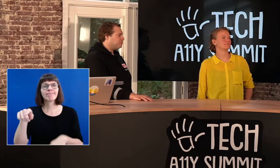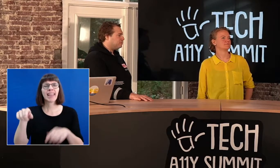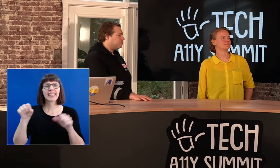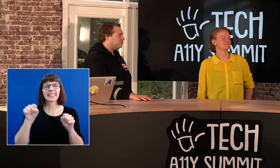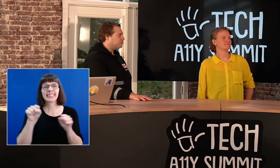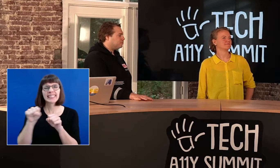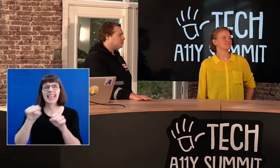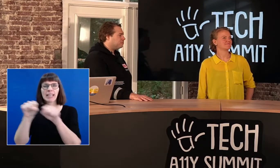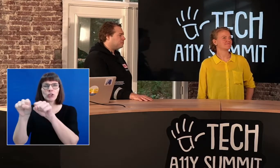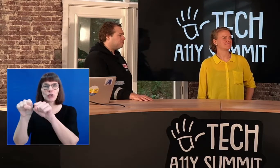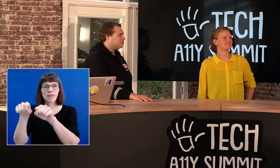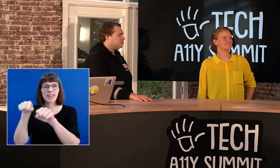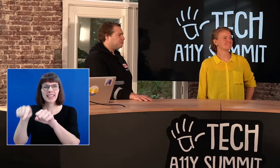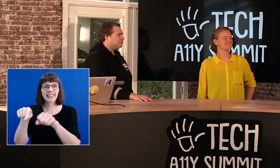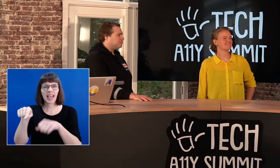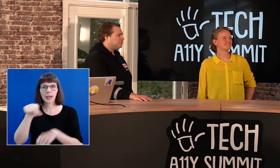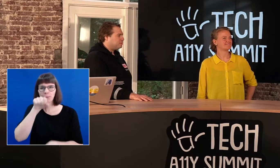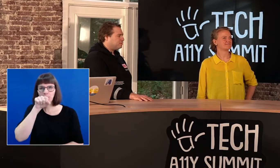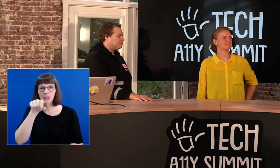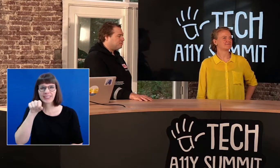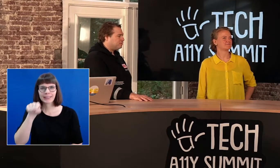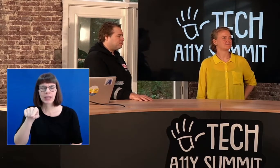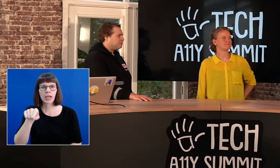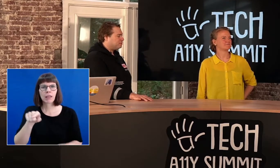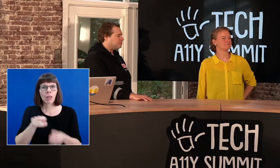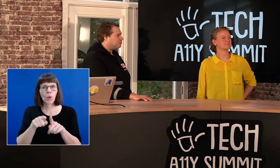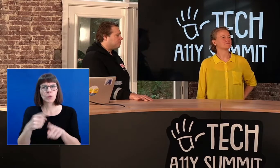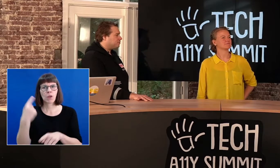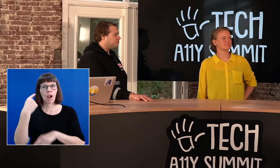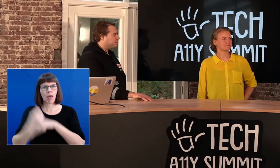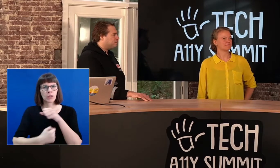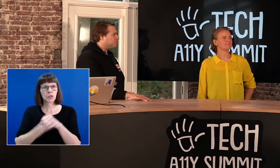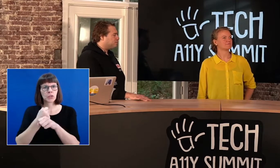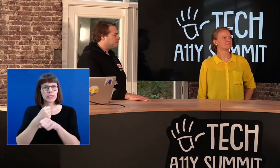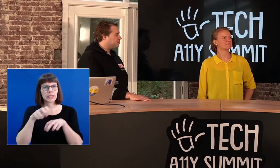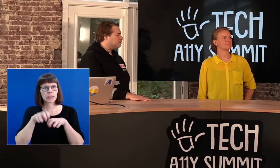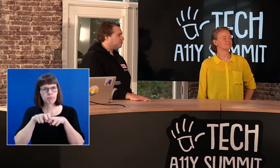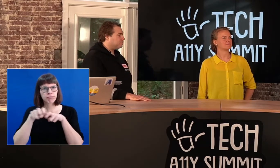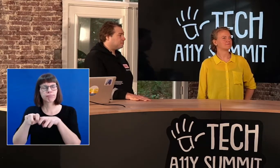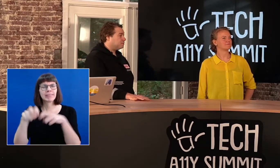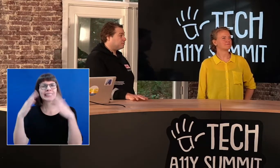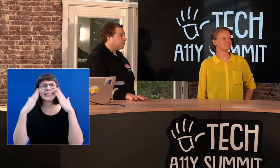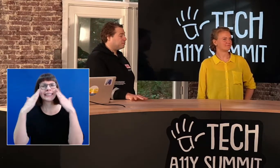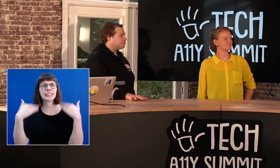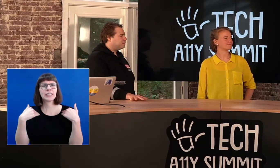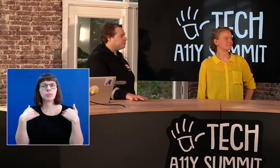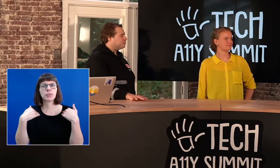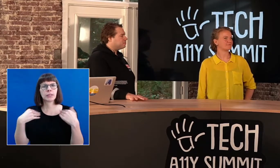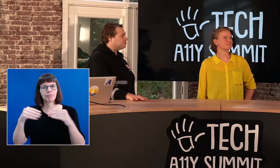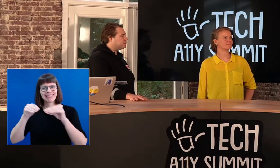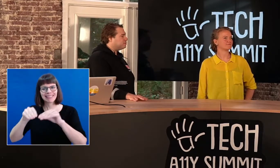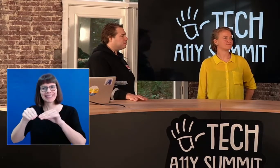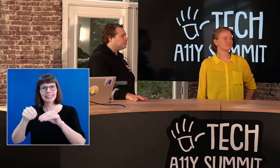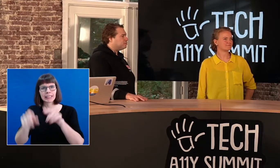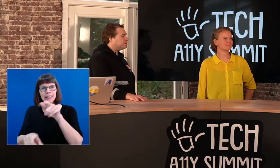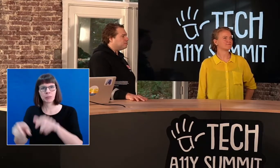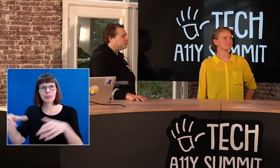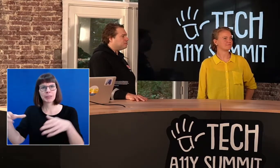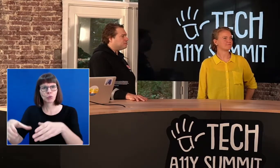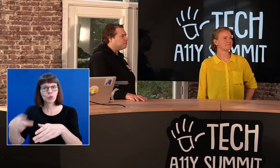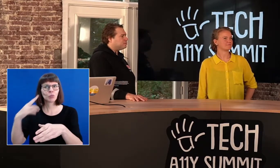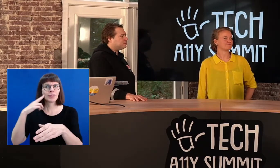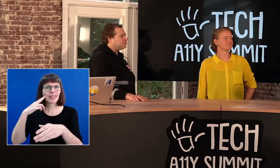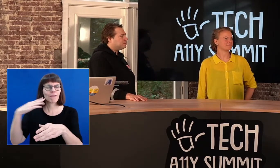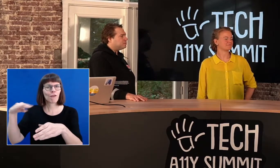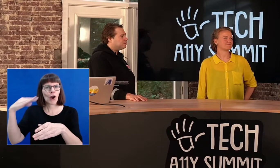in fact, you were in Egypt last year to teach kitesurfing to a group of people that are deaf and hard of hearing. So I was